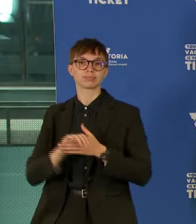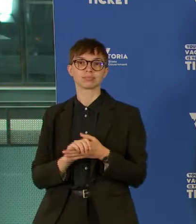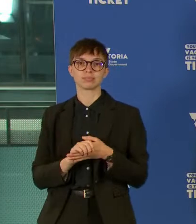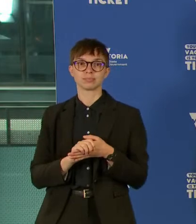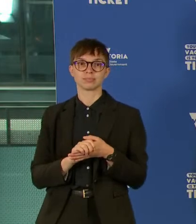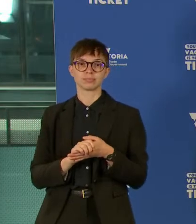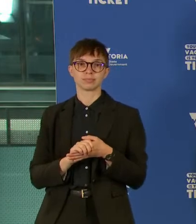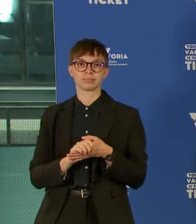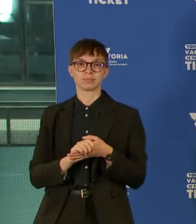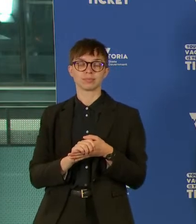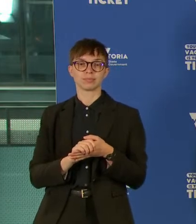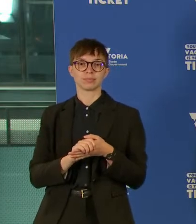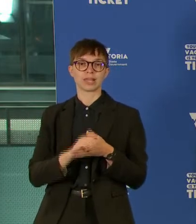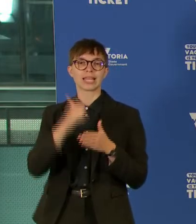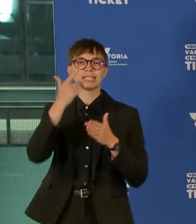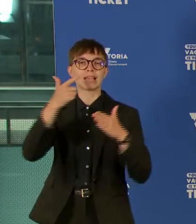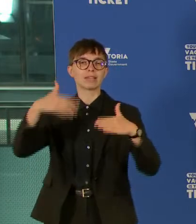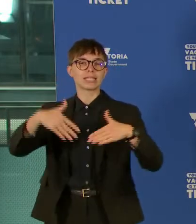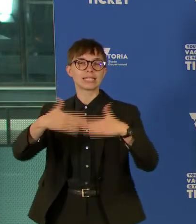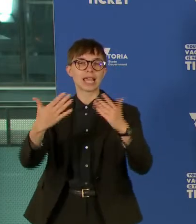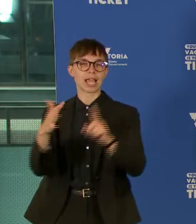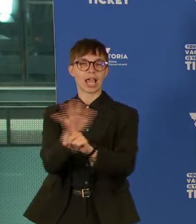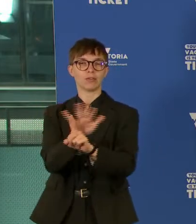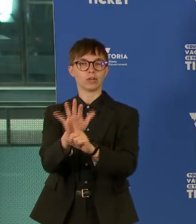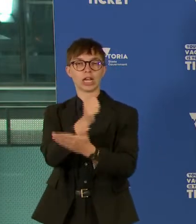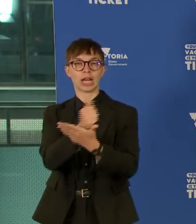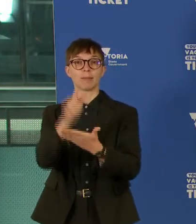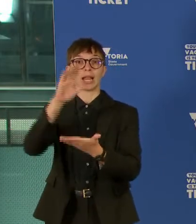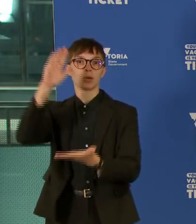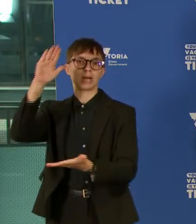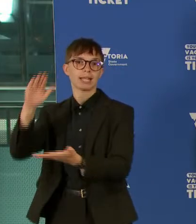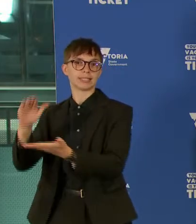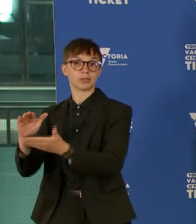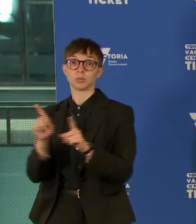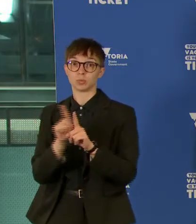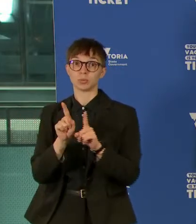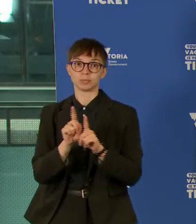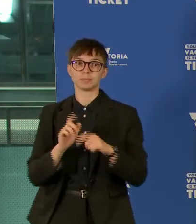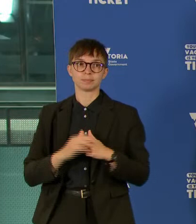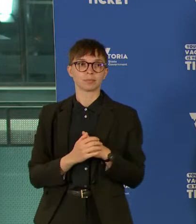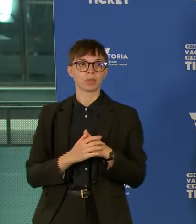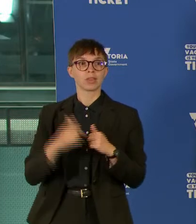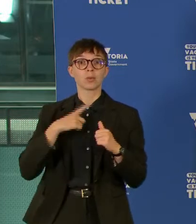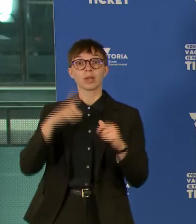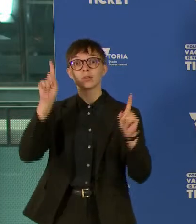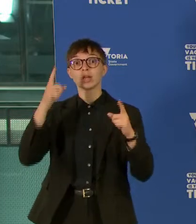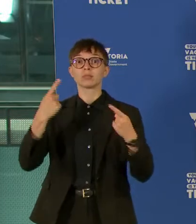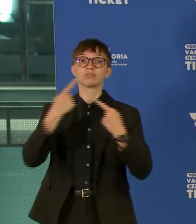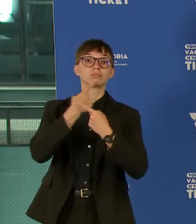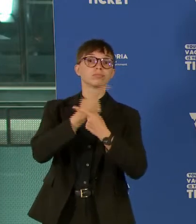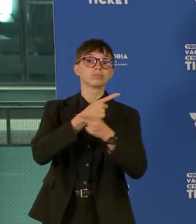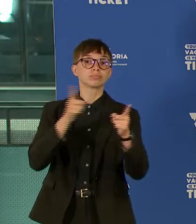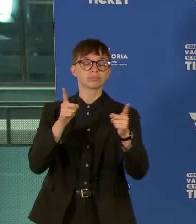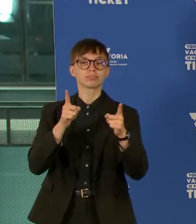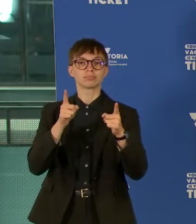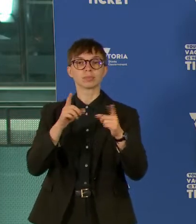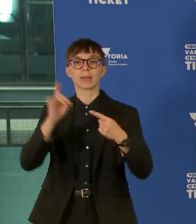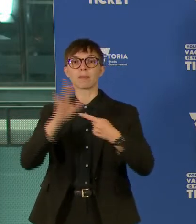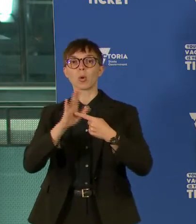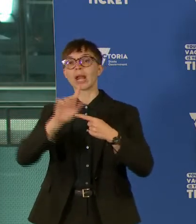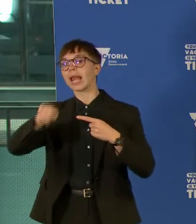7-day average. That's why we're in the position of being able to take some important